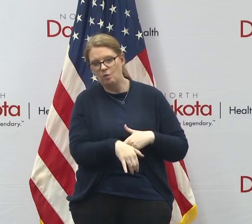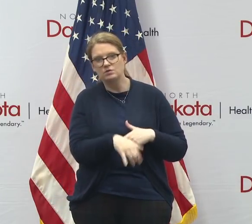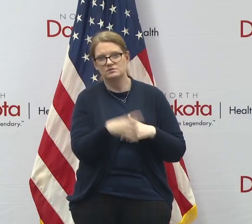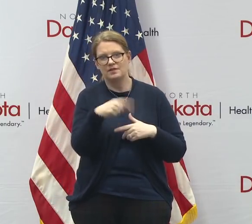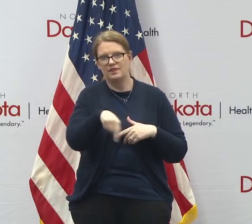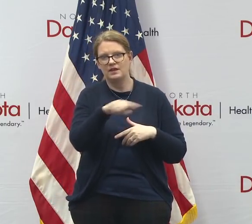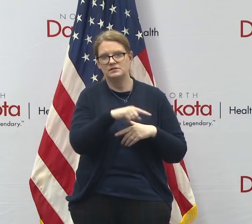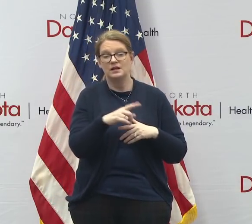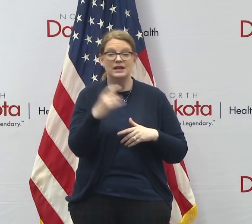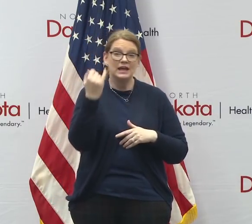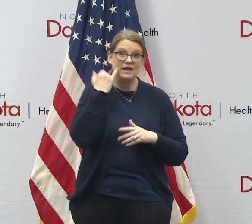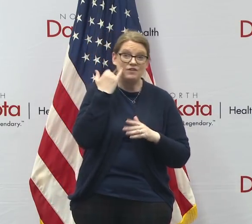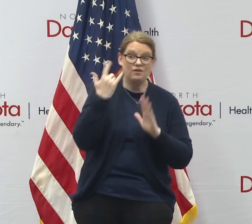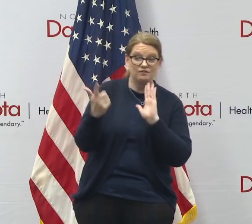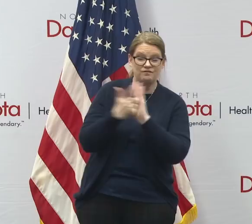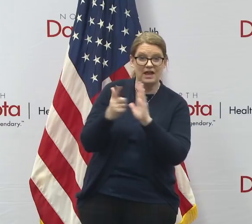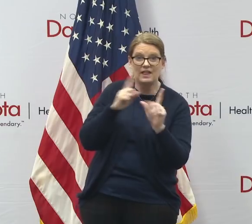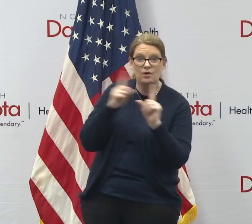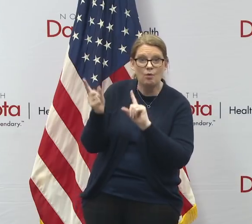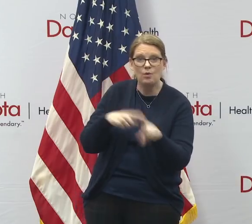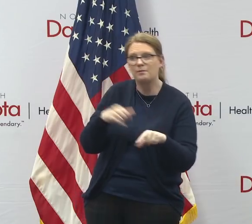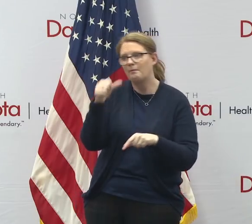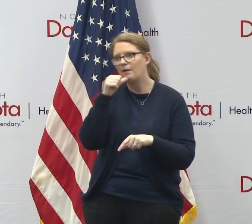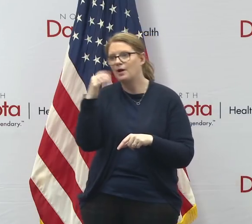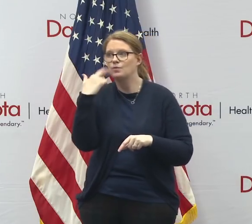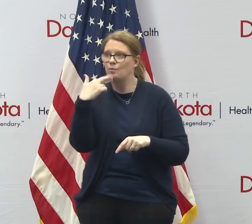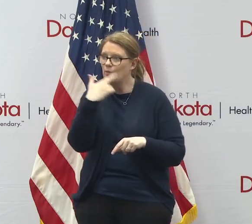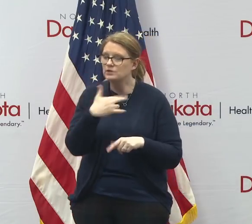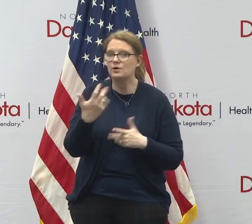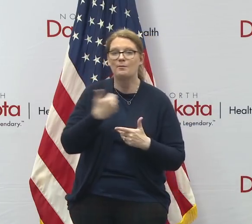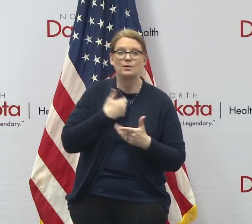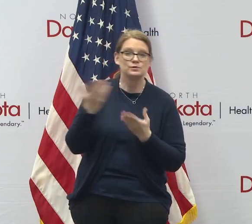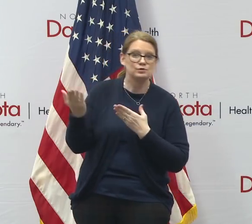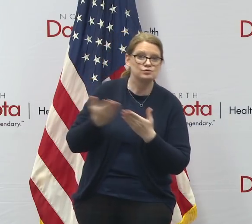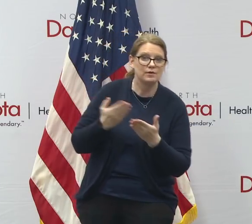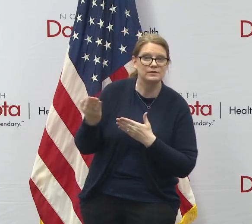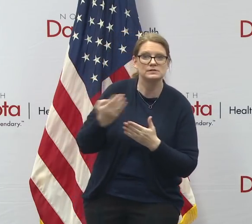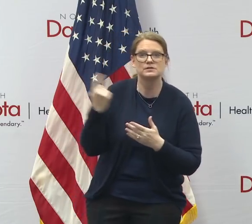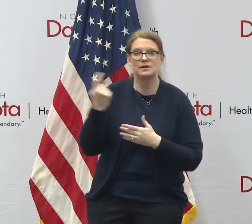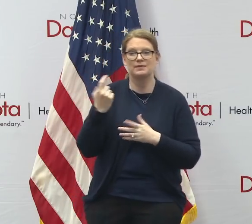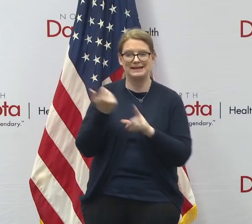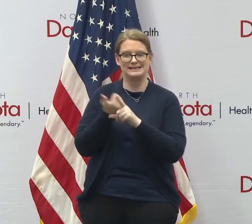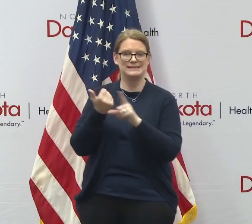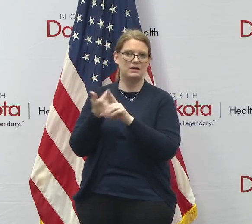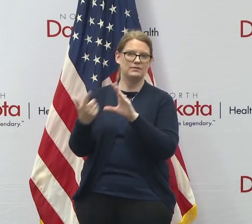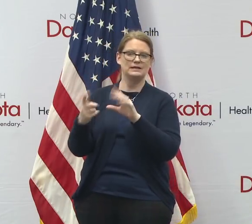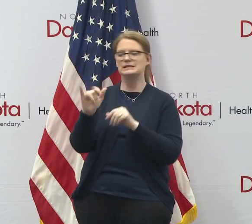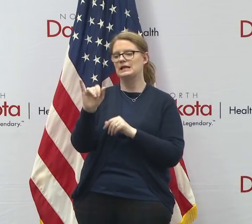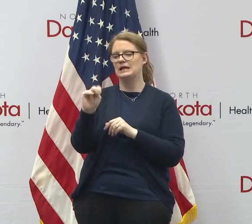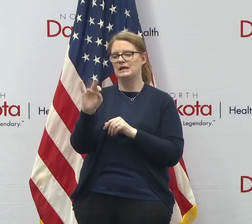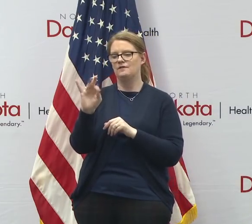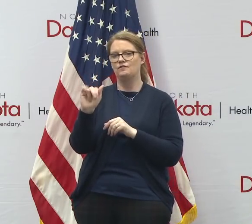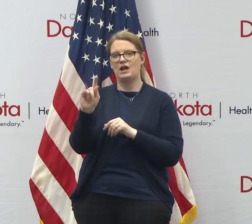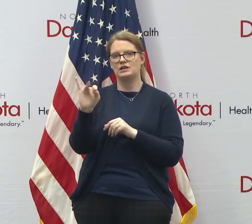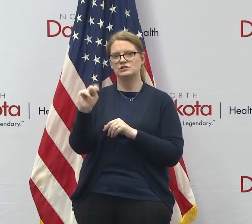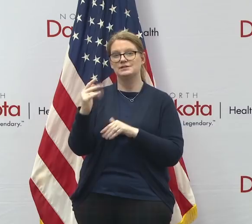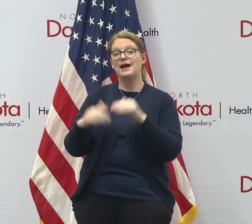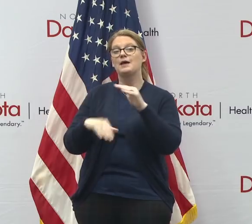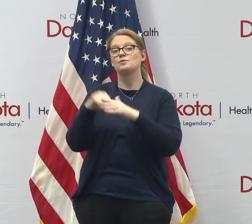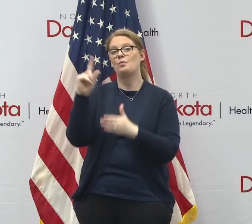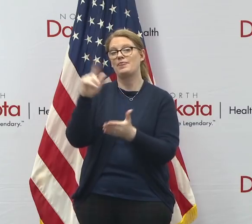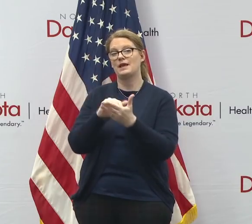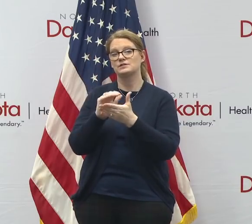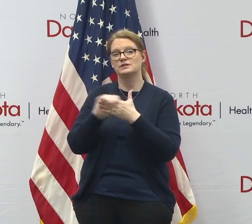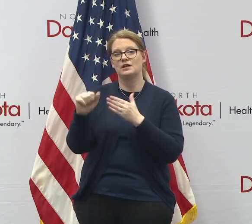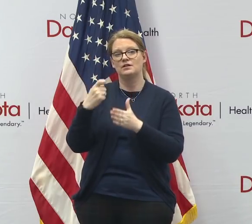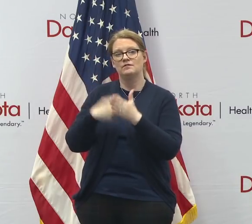these orders, whether it's bars, restaurants, or personal service businesses, it's an infraction and subject up to a $1,000 fine, and